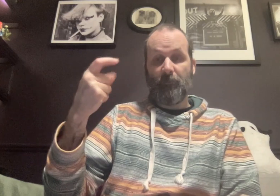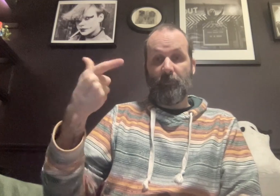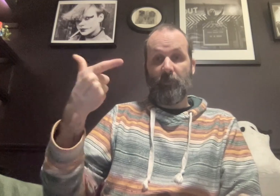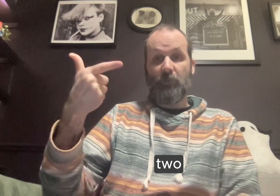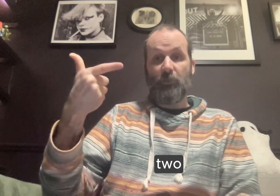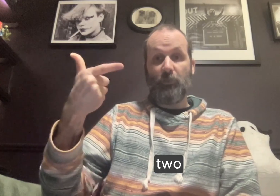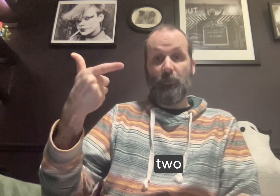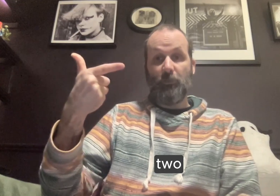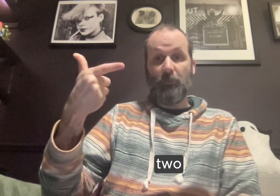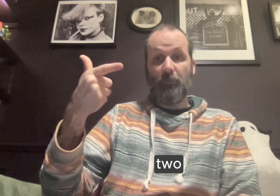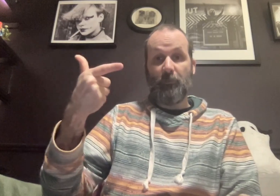2